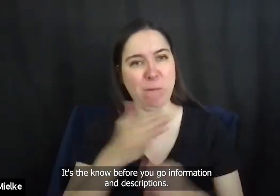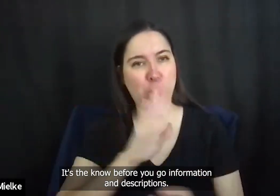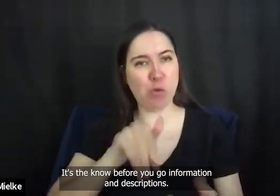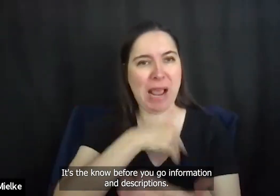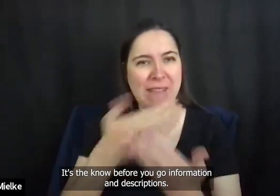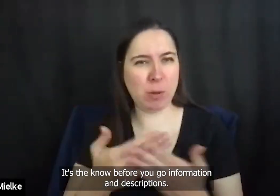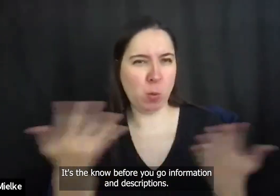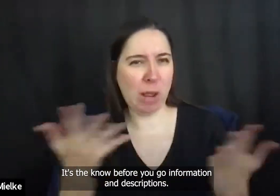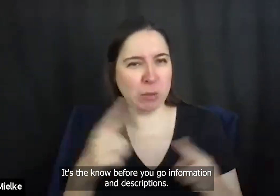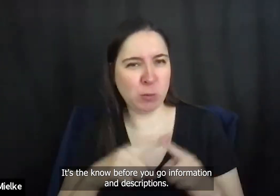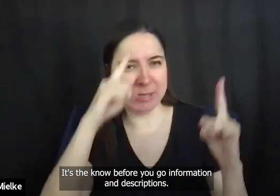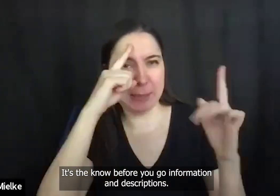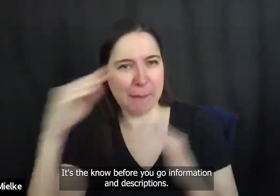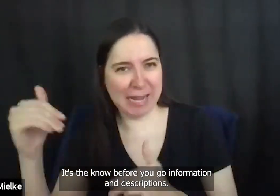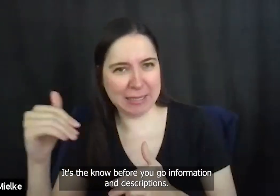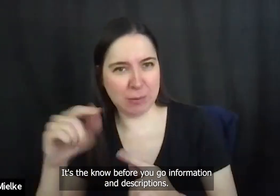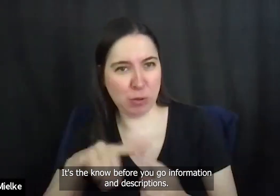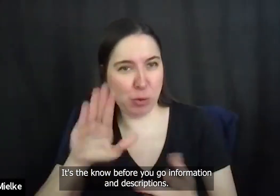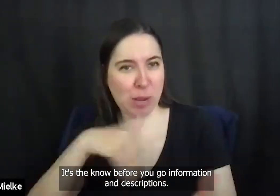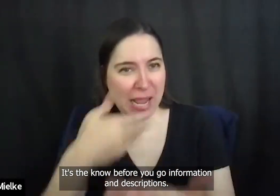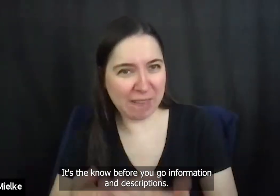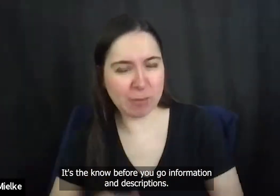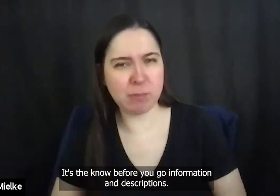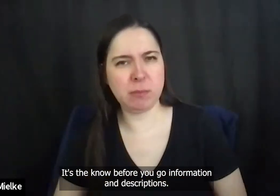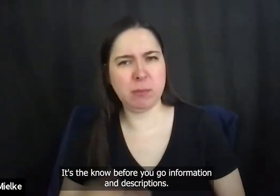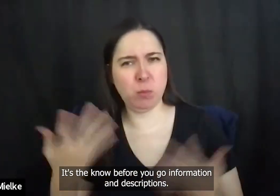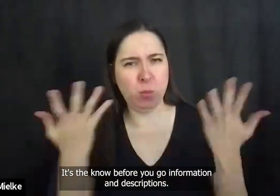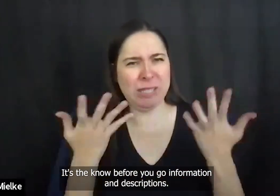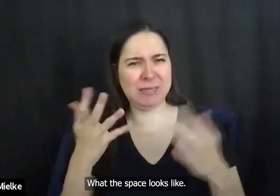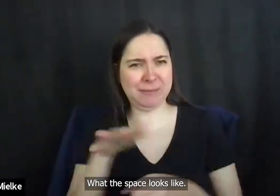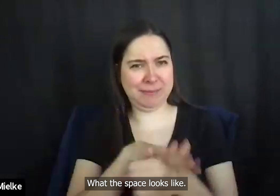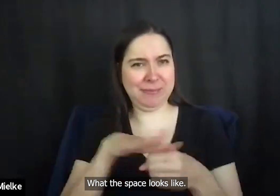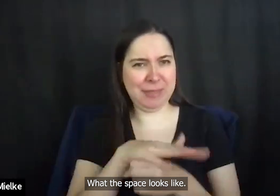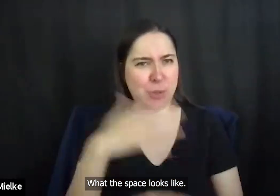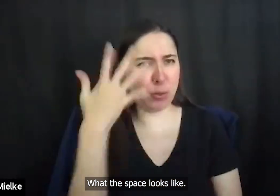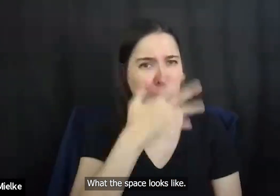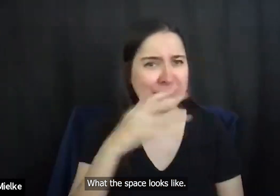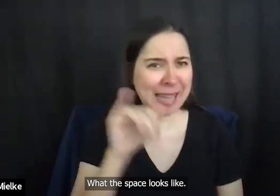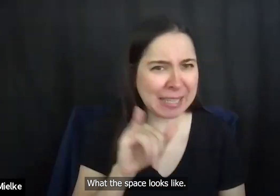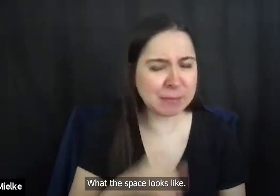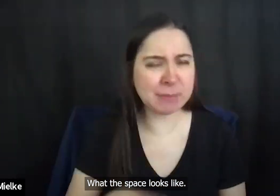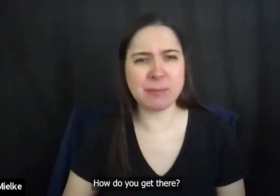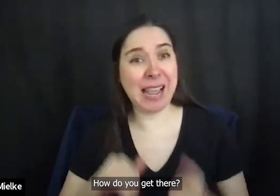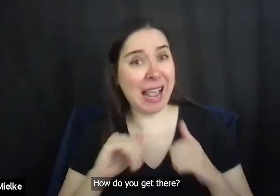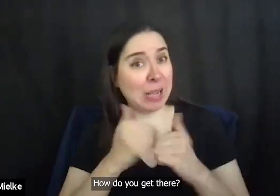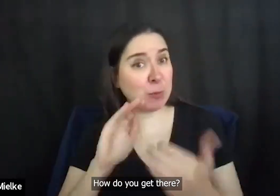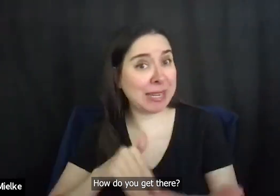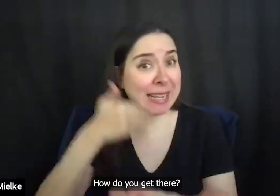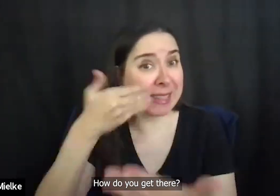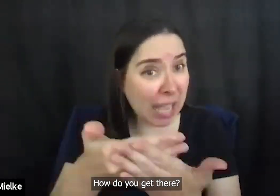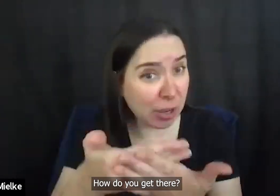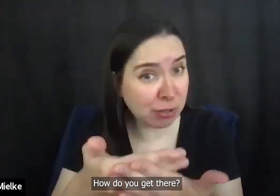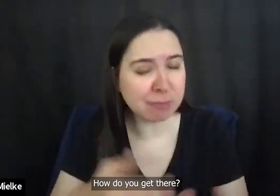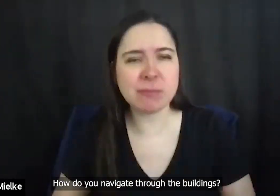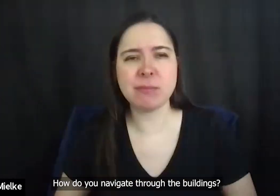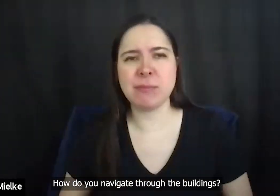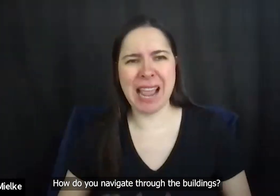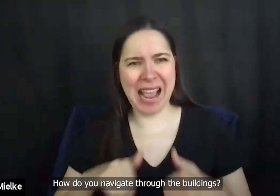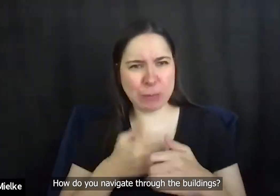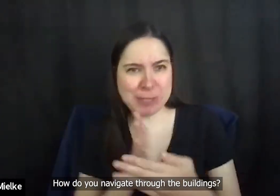It's the know before you go information and descriptions. What the space looks like. How do you get there? How do you